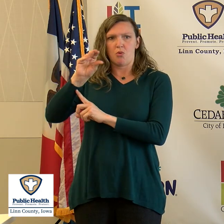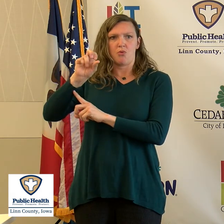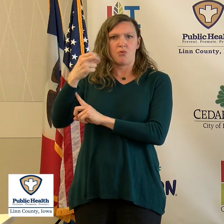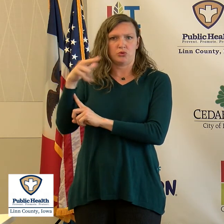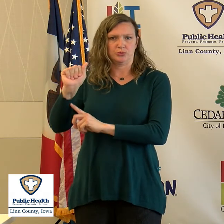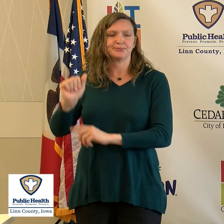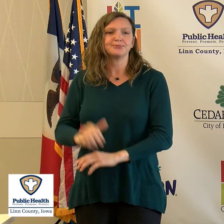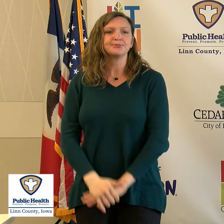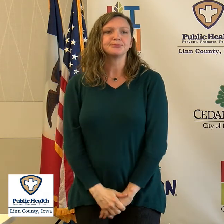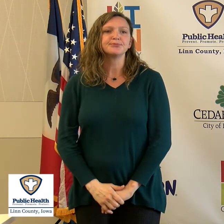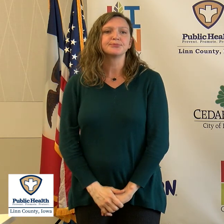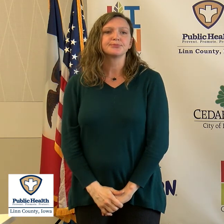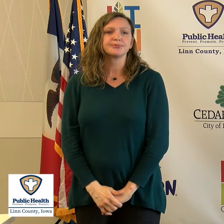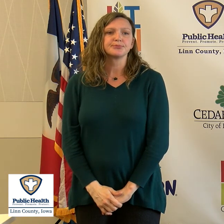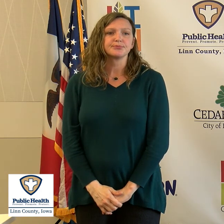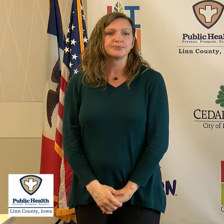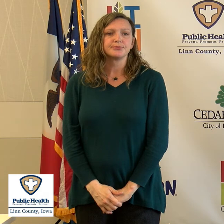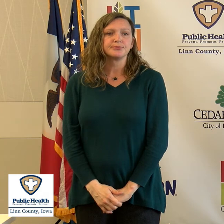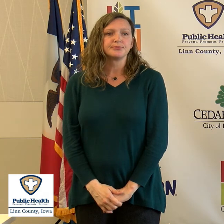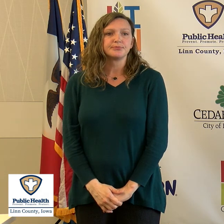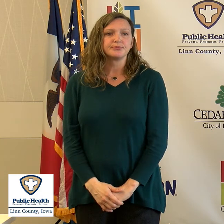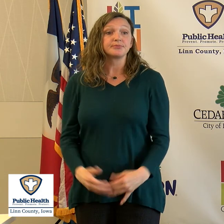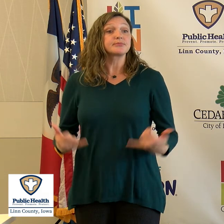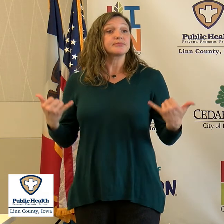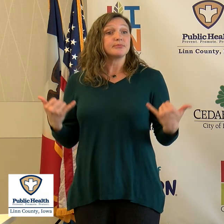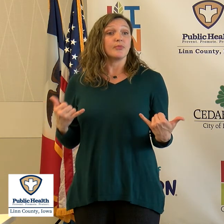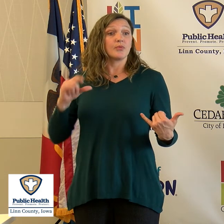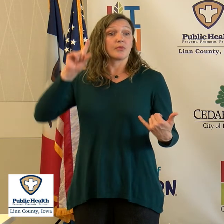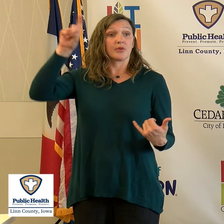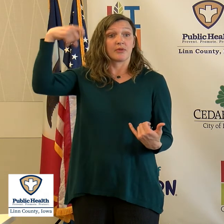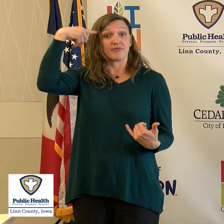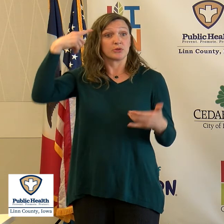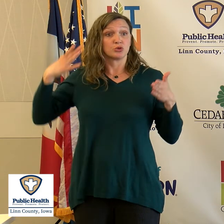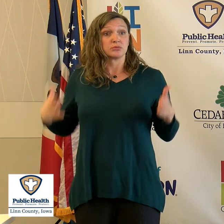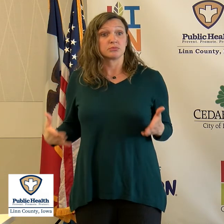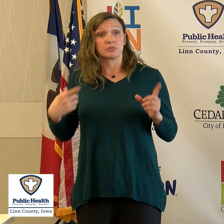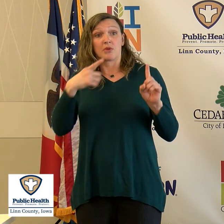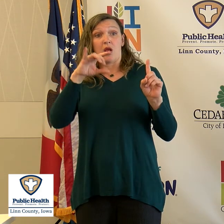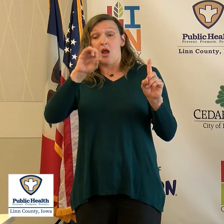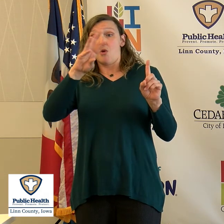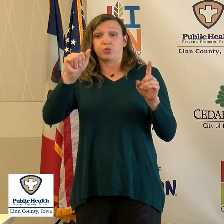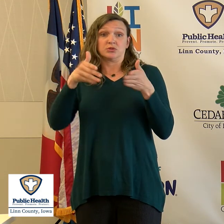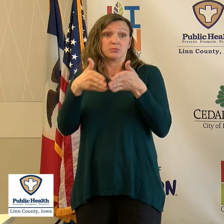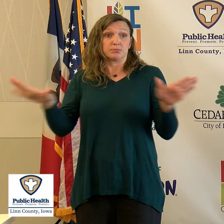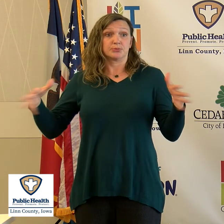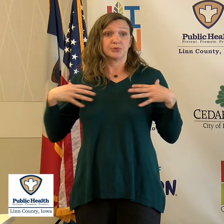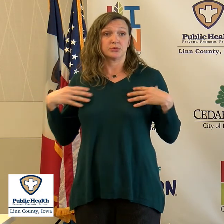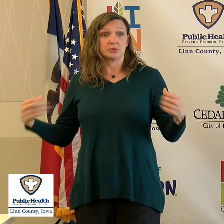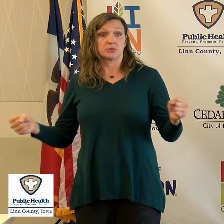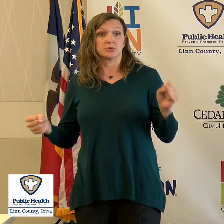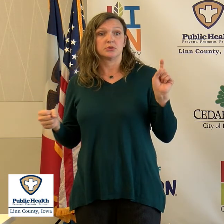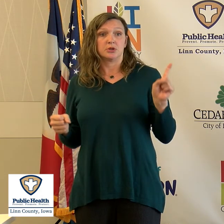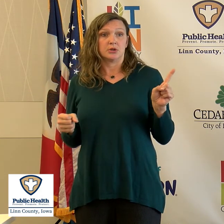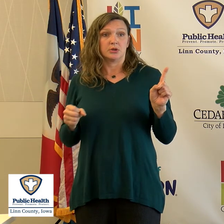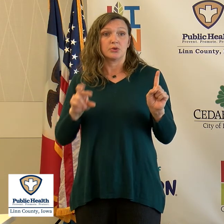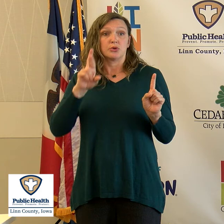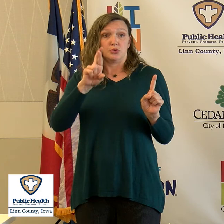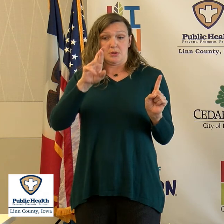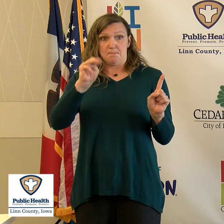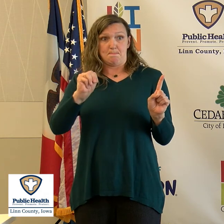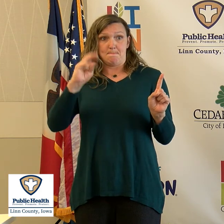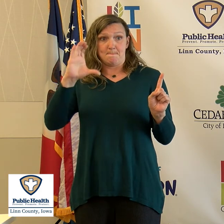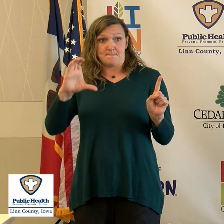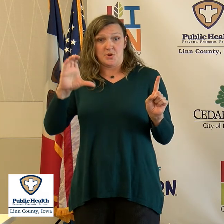Today, the governor and the Iowa Department of Public Health announced the Regional Medical Coordination Center,